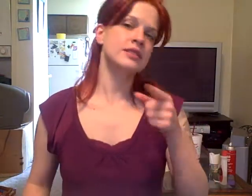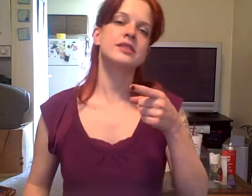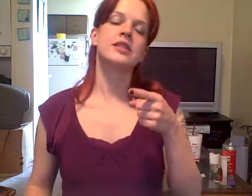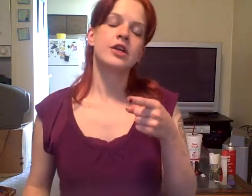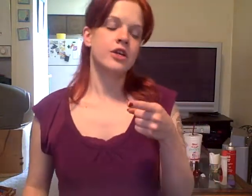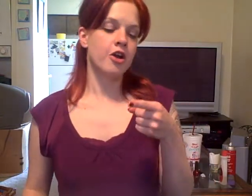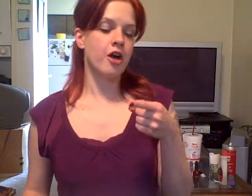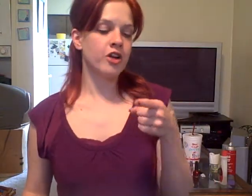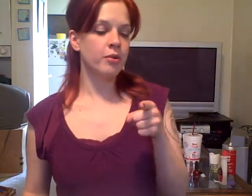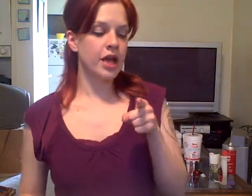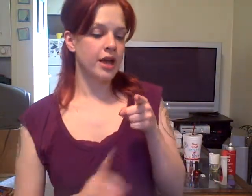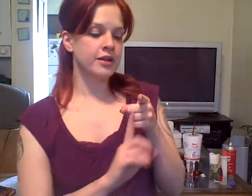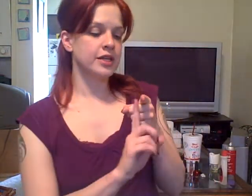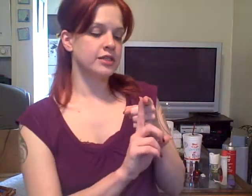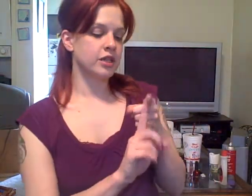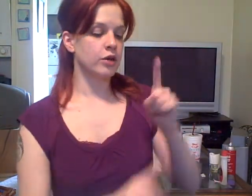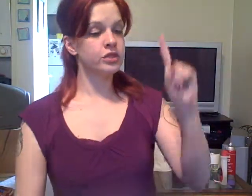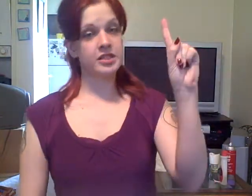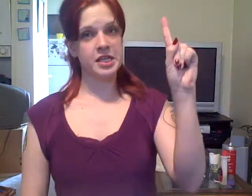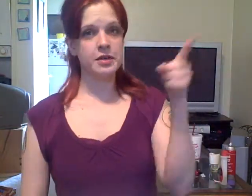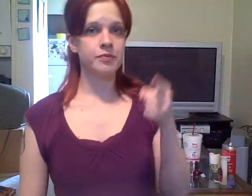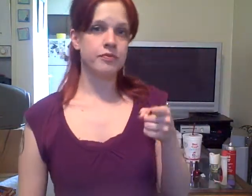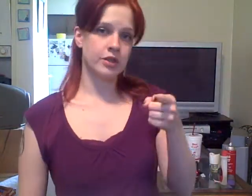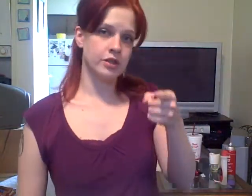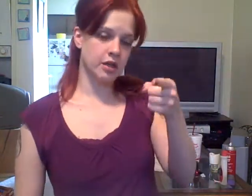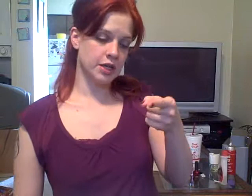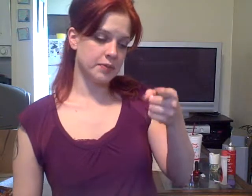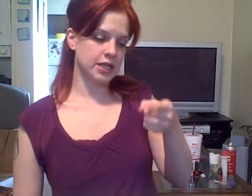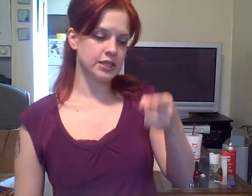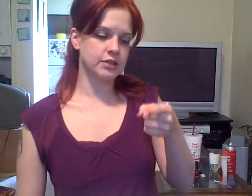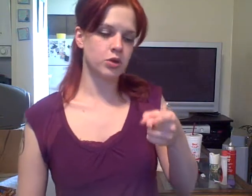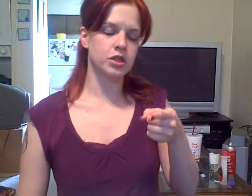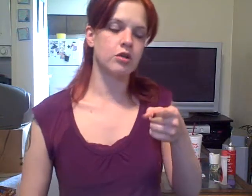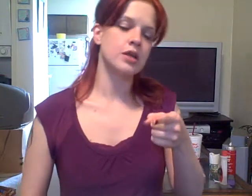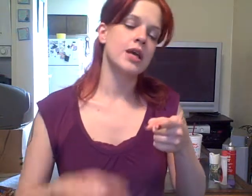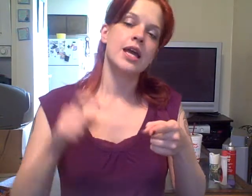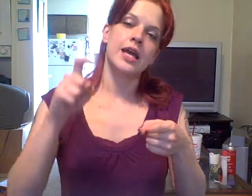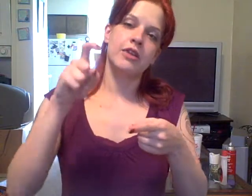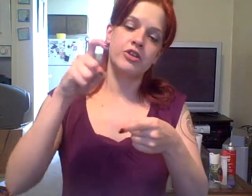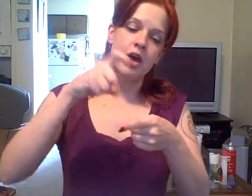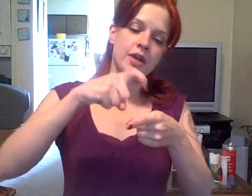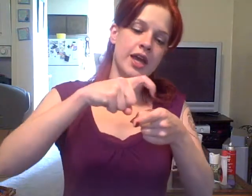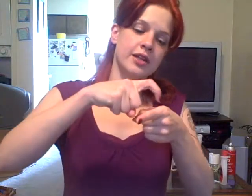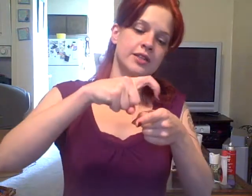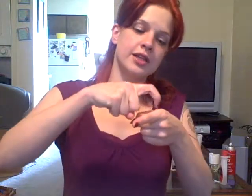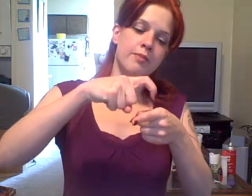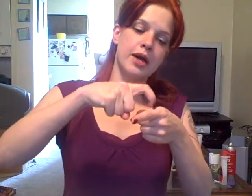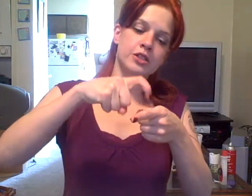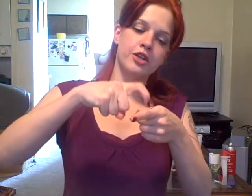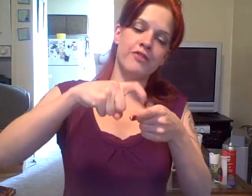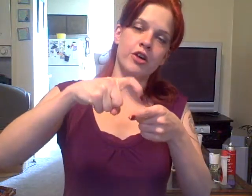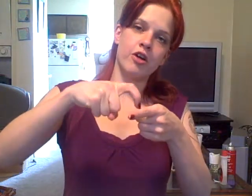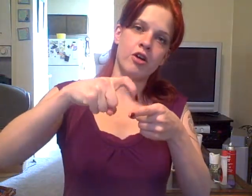Beans, your non-dominant hand is a closed D, and it's horizontal, and then your dominant hand is going to bounce your finger all